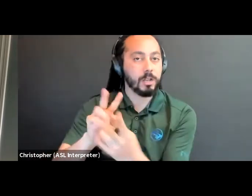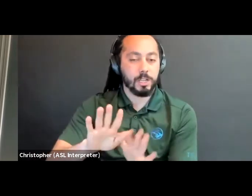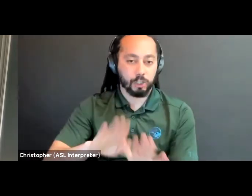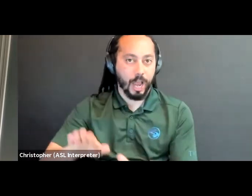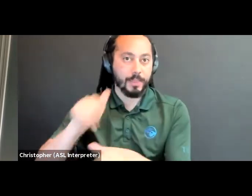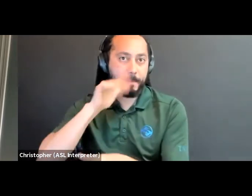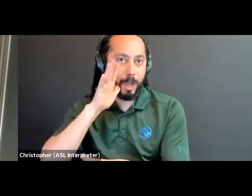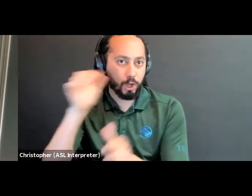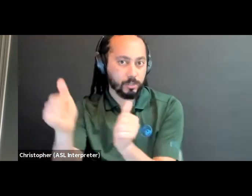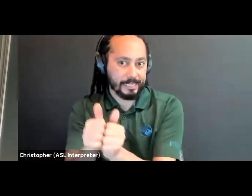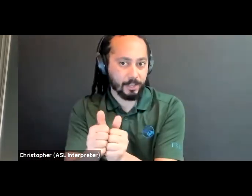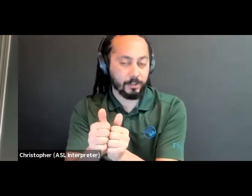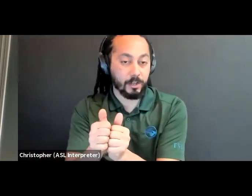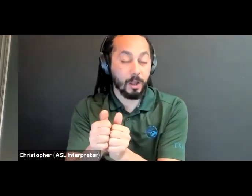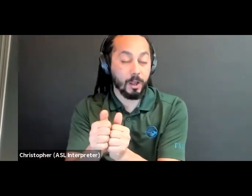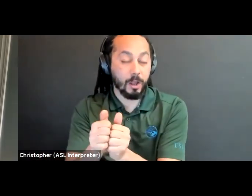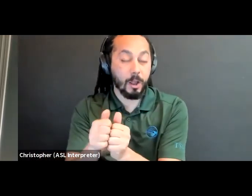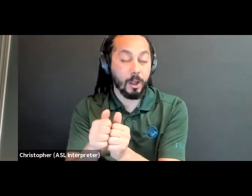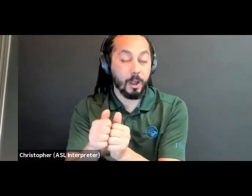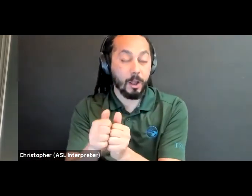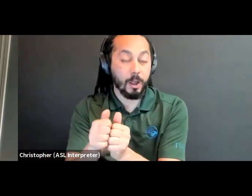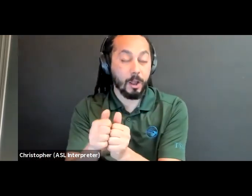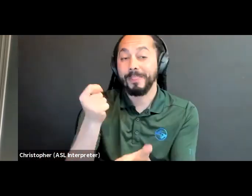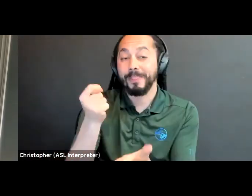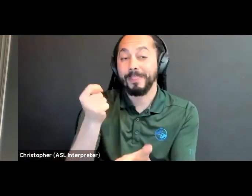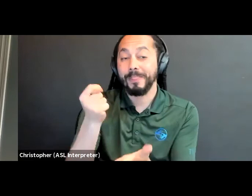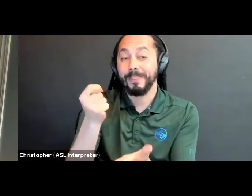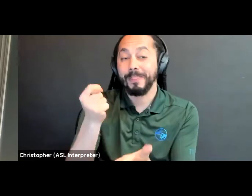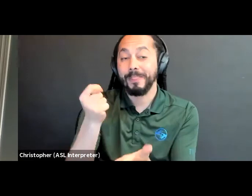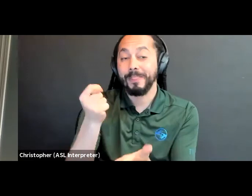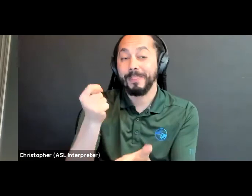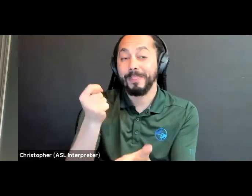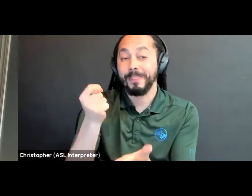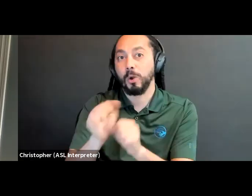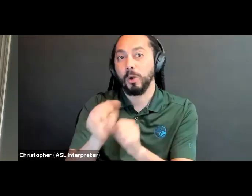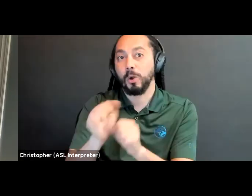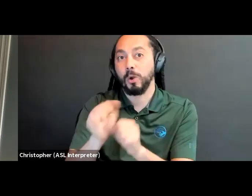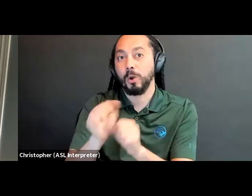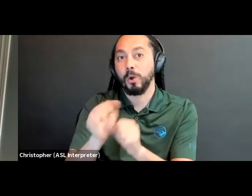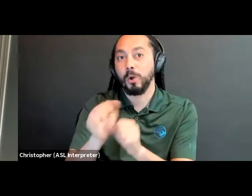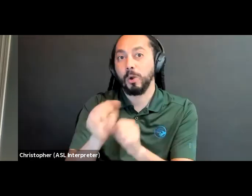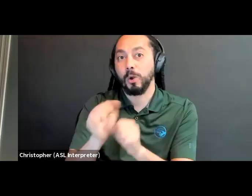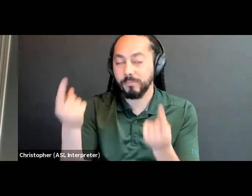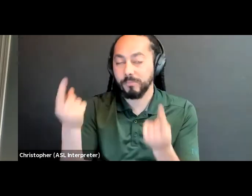we also had a therapist who had been working with the mother for some time who raised concerns about